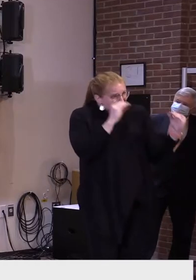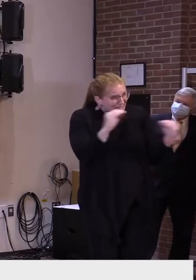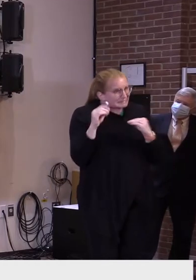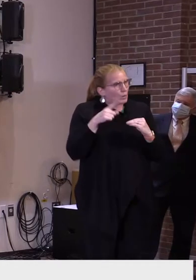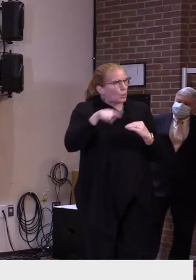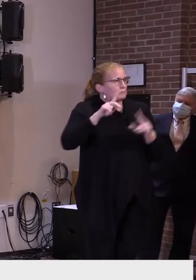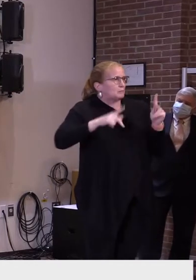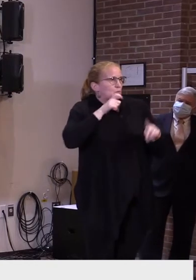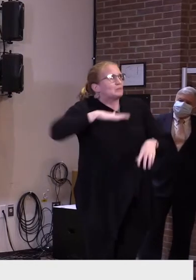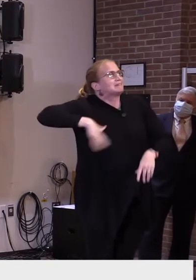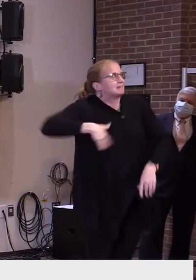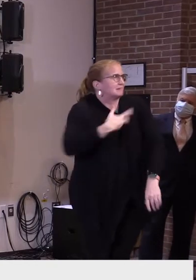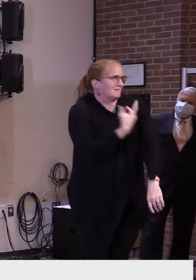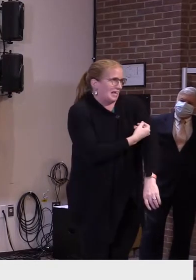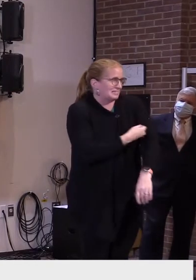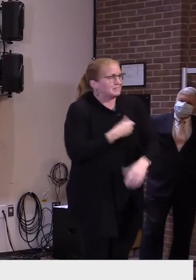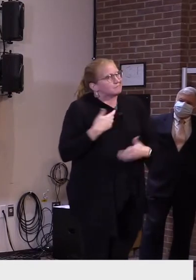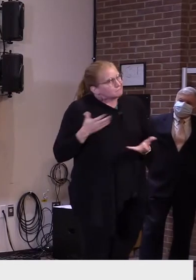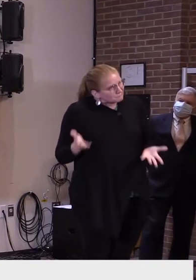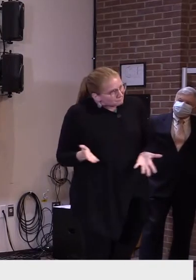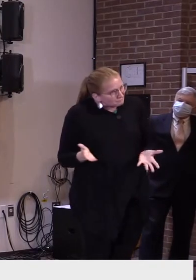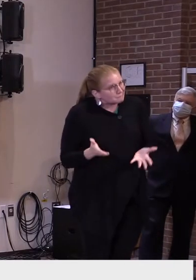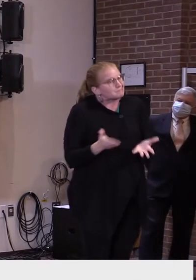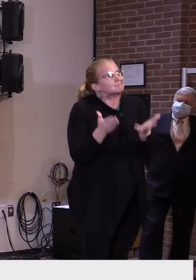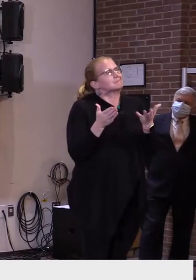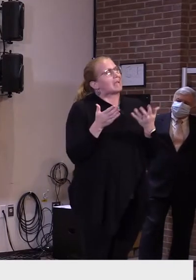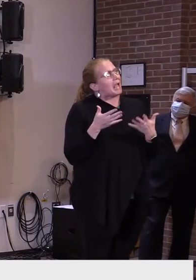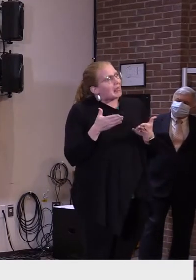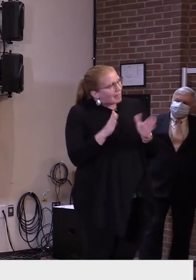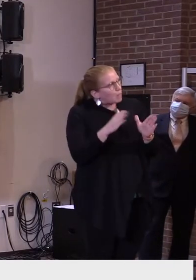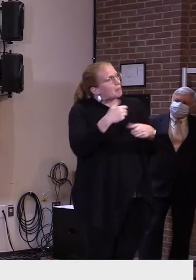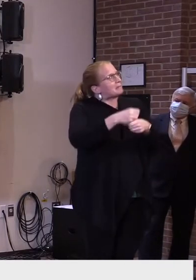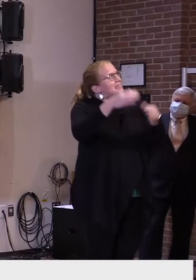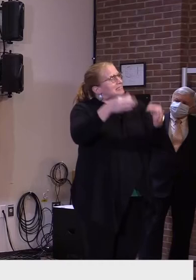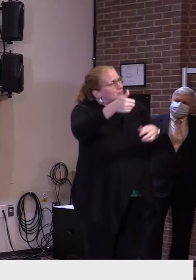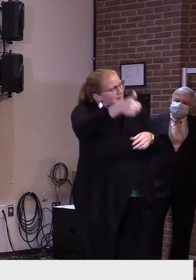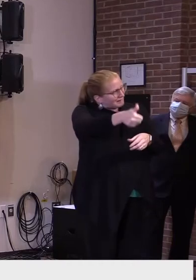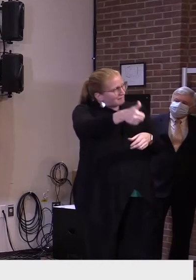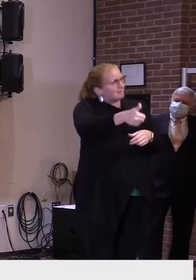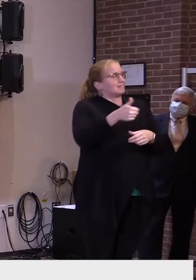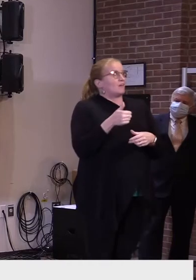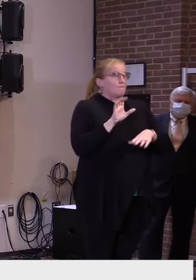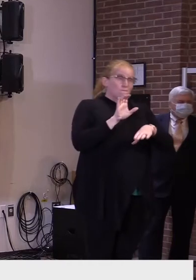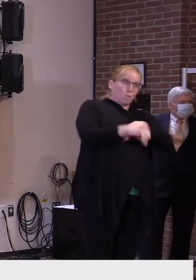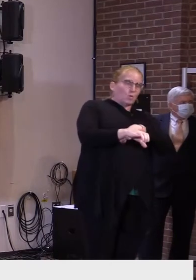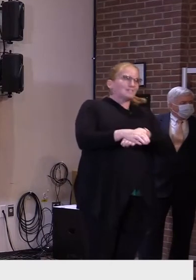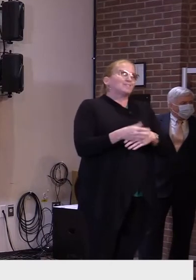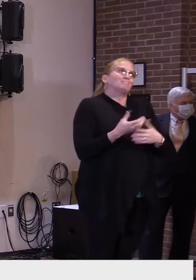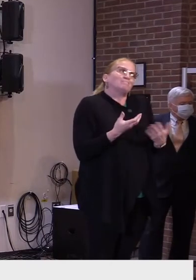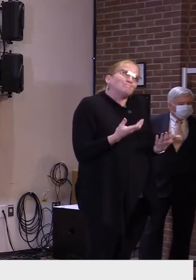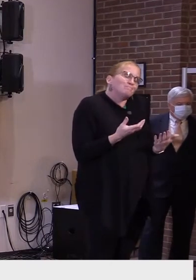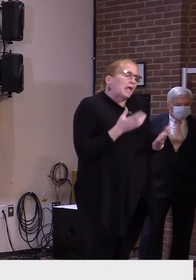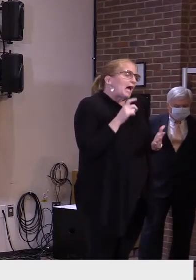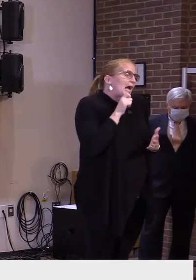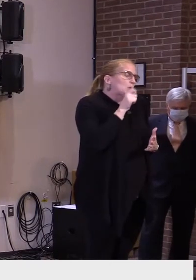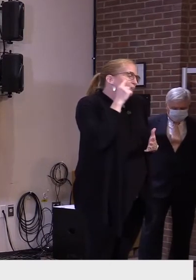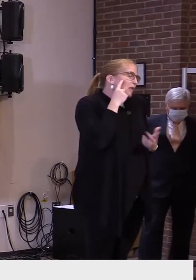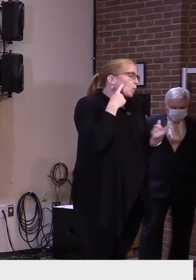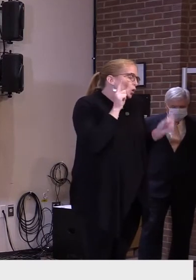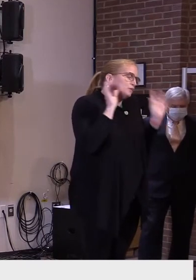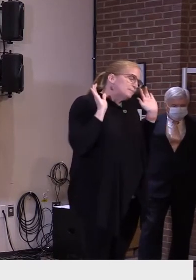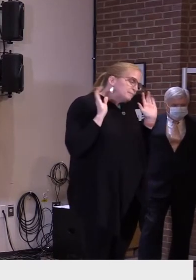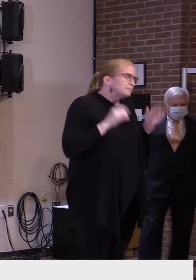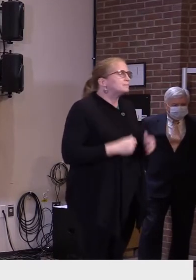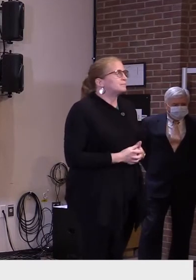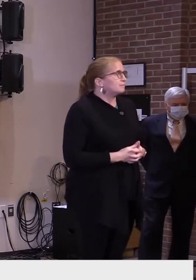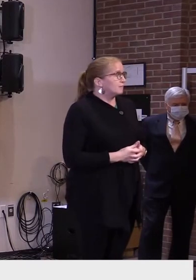do the right thing. Forcing them, I'm not sure, is going to work at this point in time. I wonder then, you know, from the